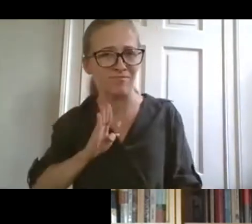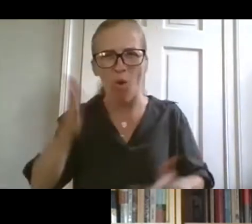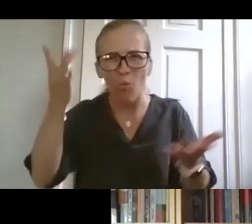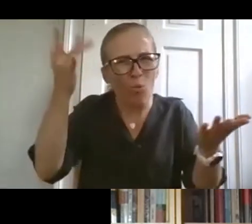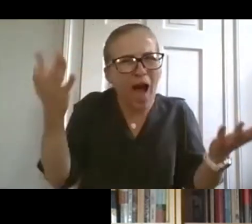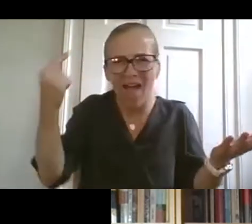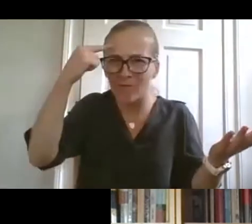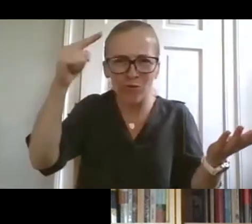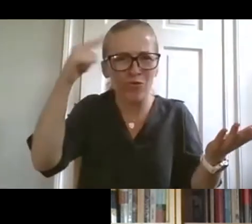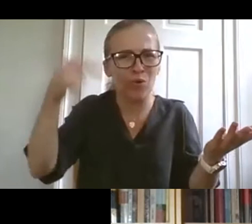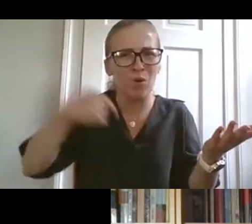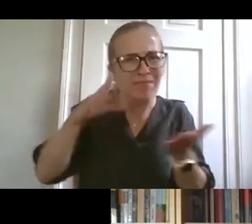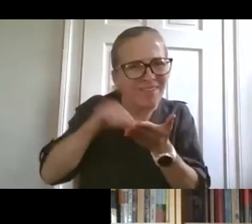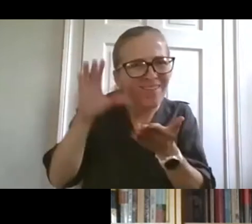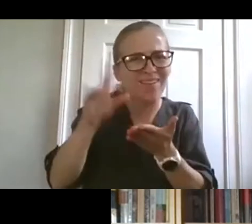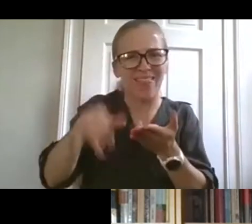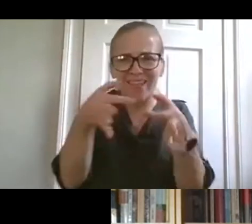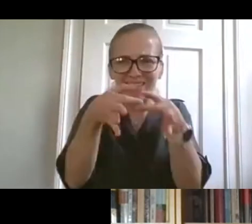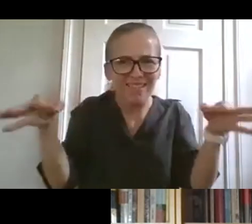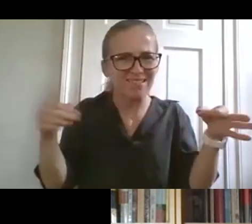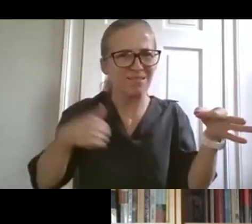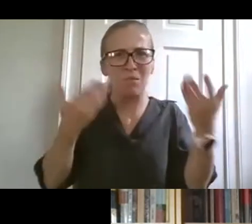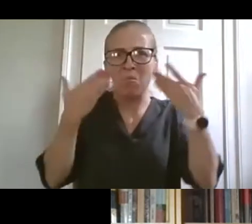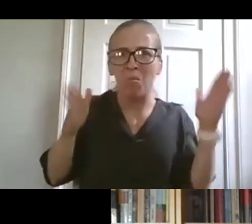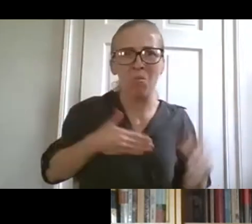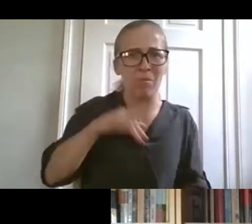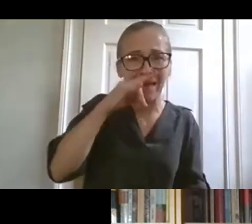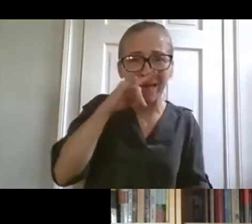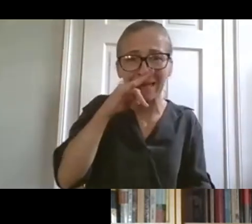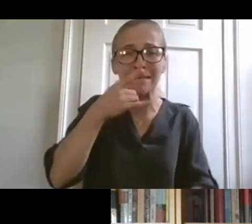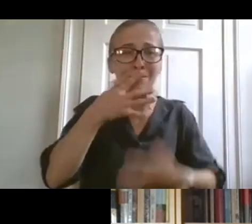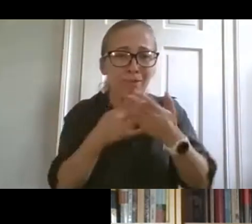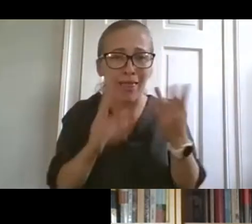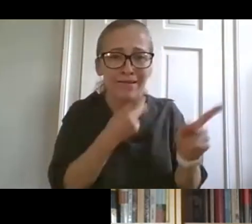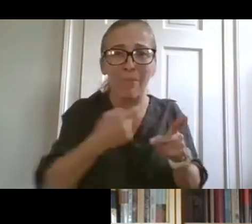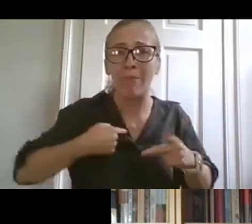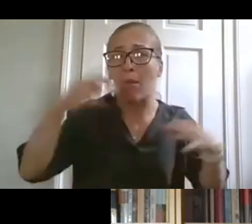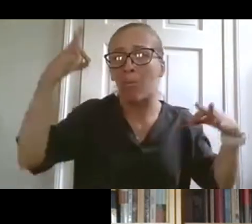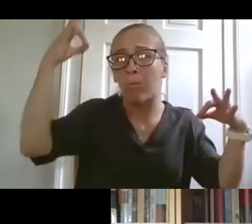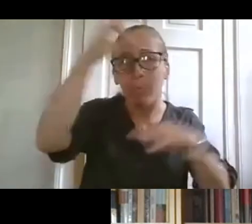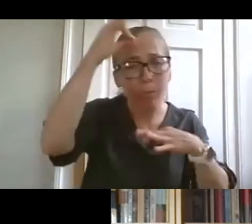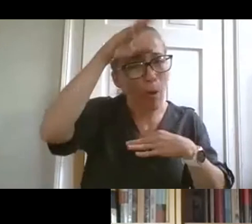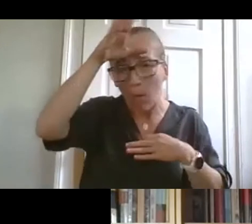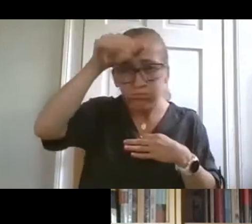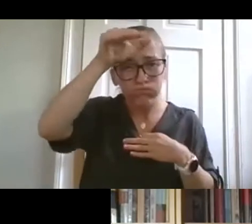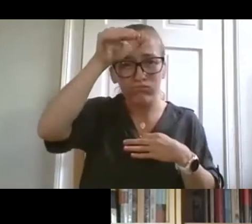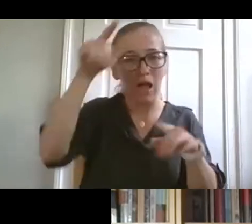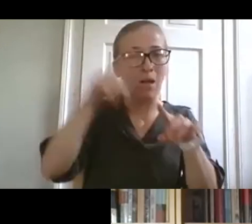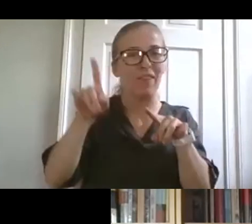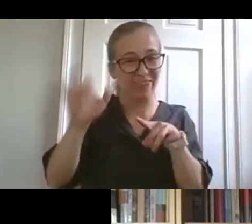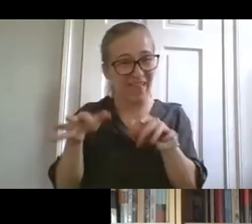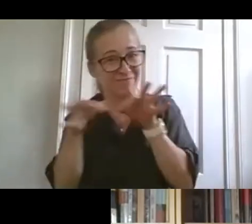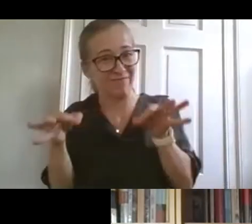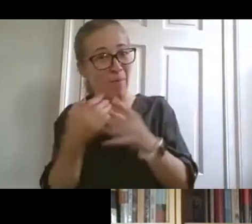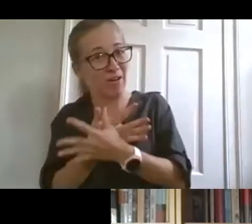Why did I learn that sentence? Never in my life. I don't remember my kids' blood types, but I remember that sentence in Portuguese. Point being,